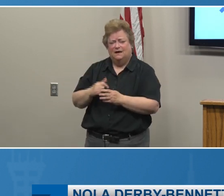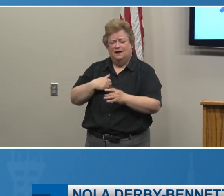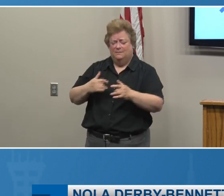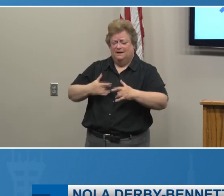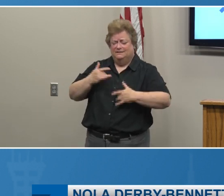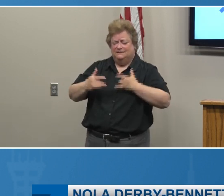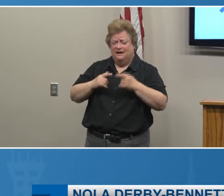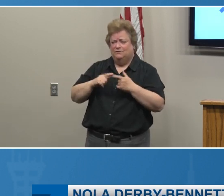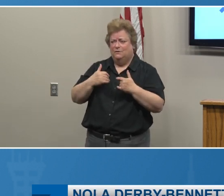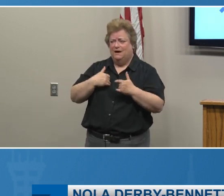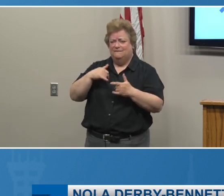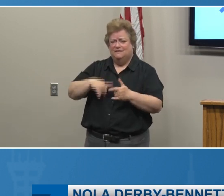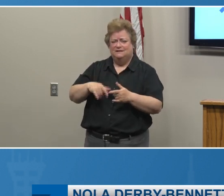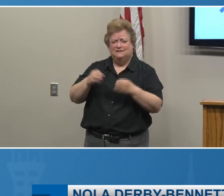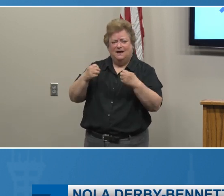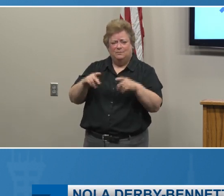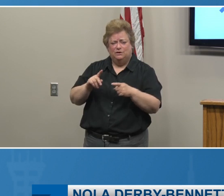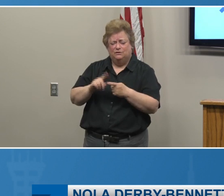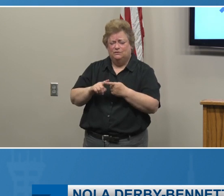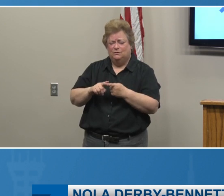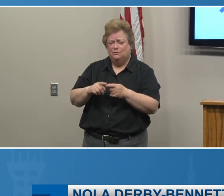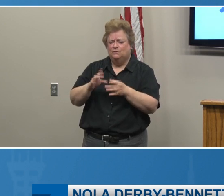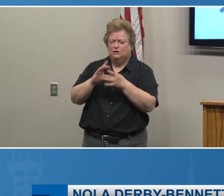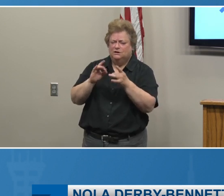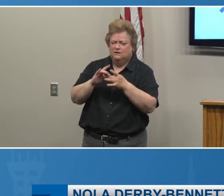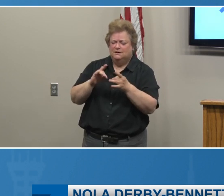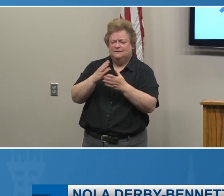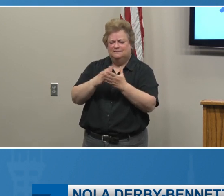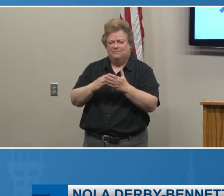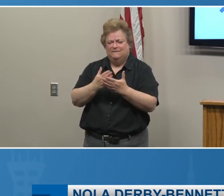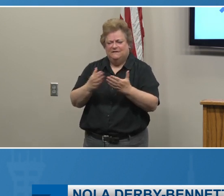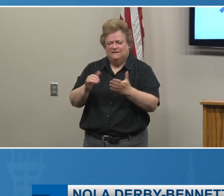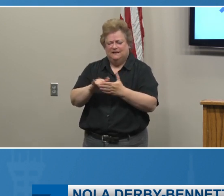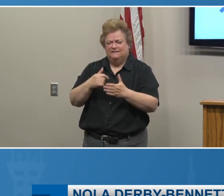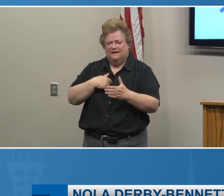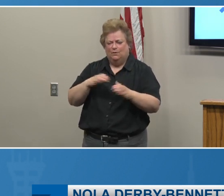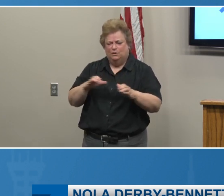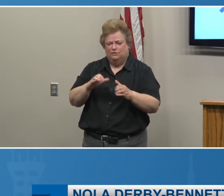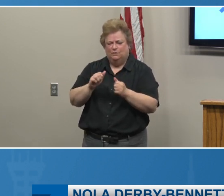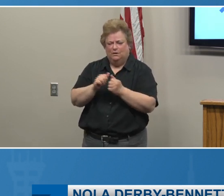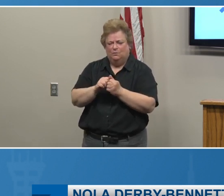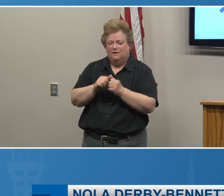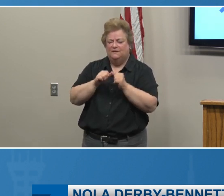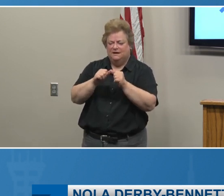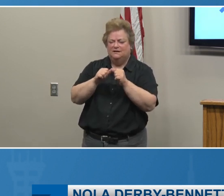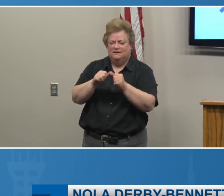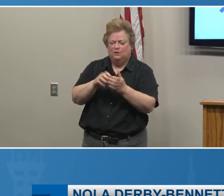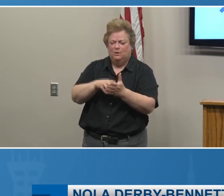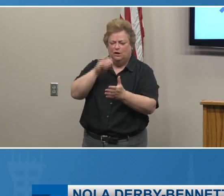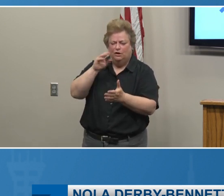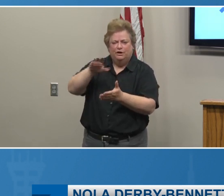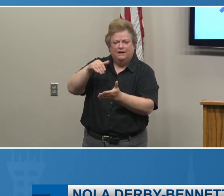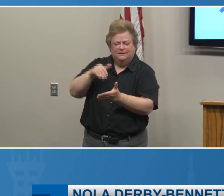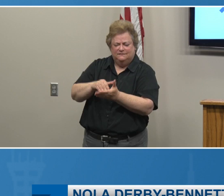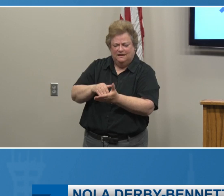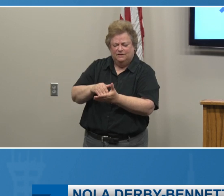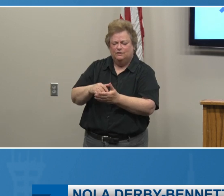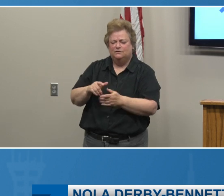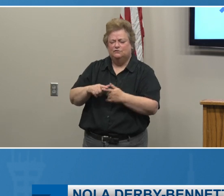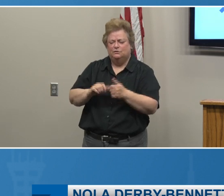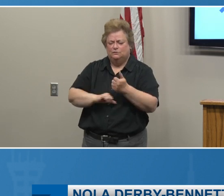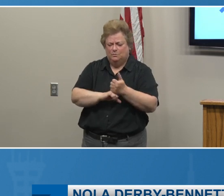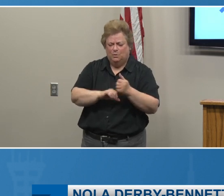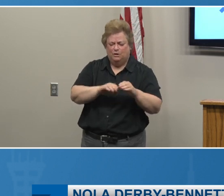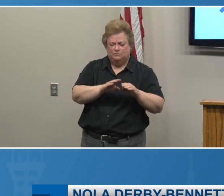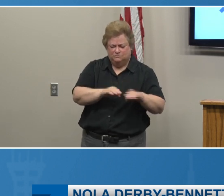excited to have this opportunity to share a few of the things that are going on related to community learning centers to support both our students and our